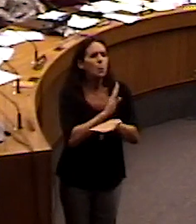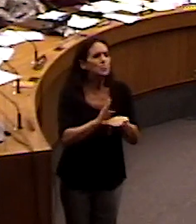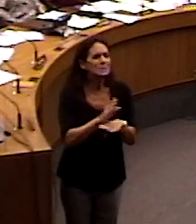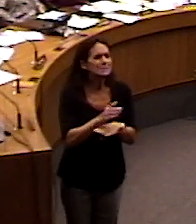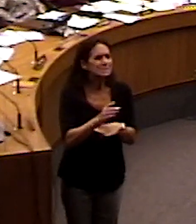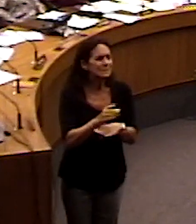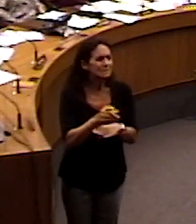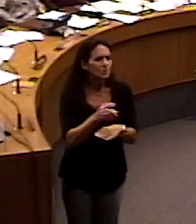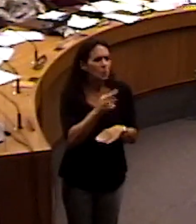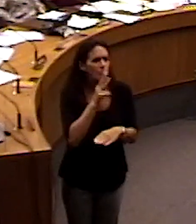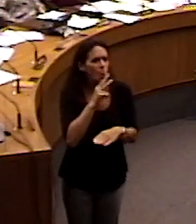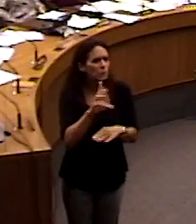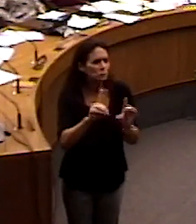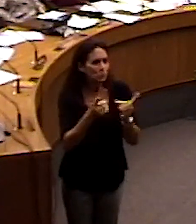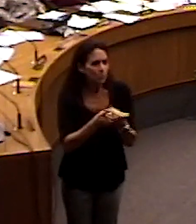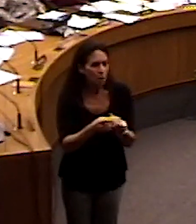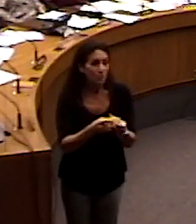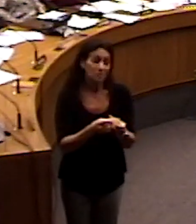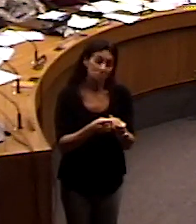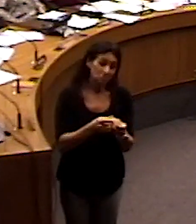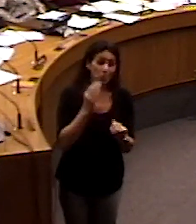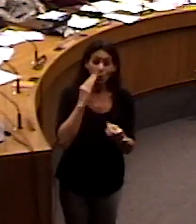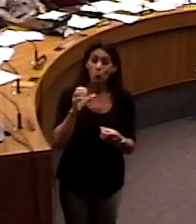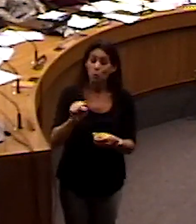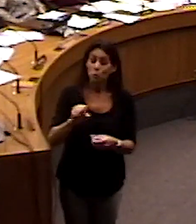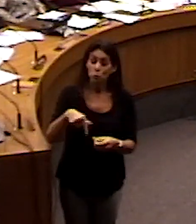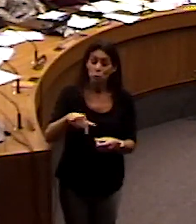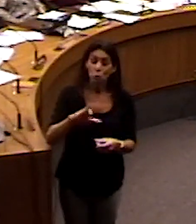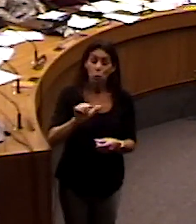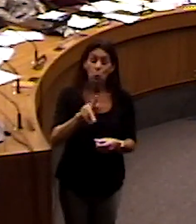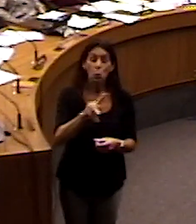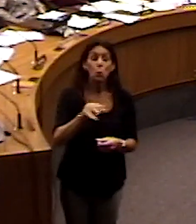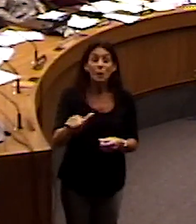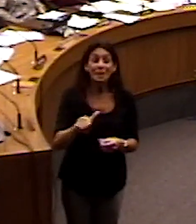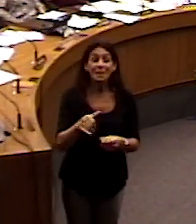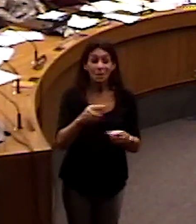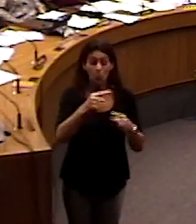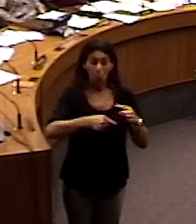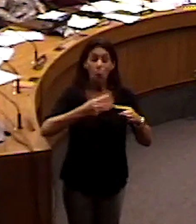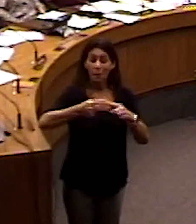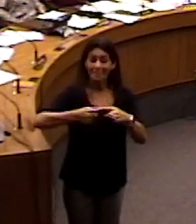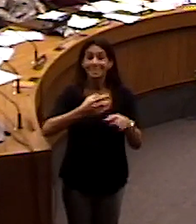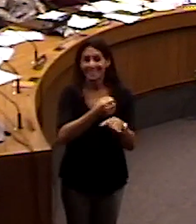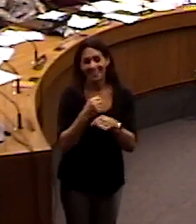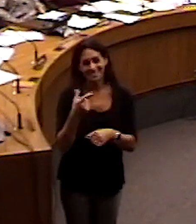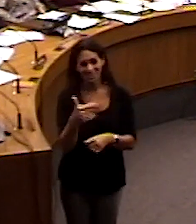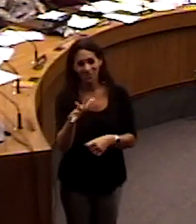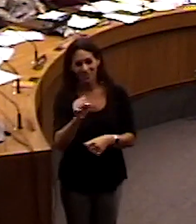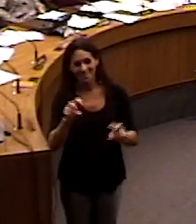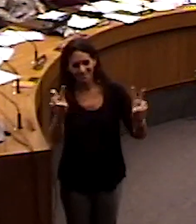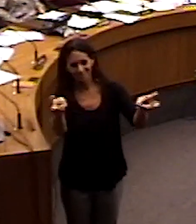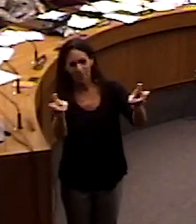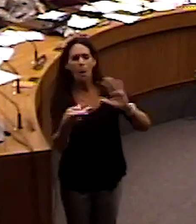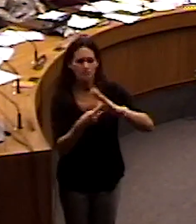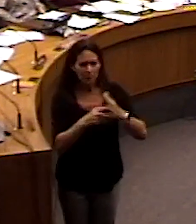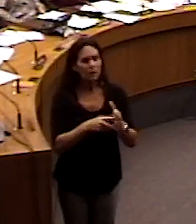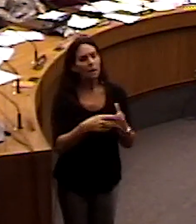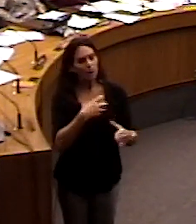grease. And we'd like to be able to, this committee would like to give you the grease to make things happen, but don't have the power to do